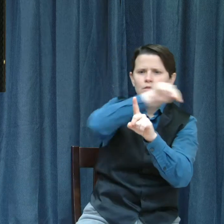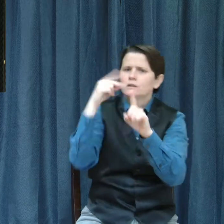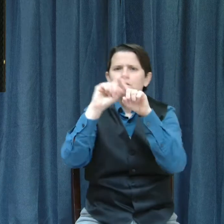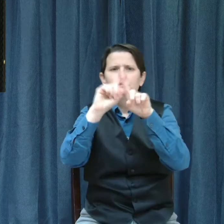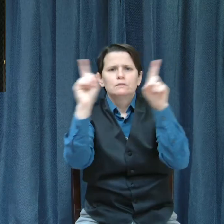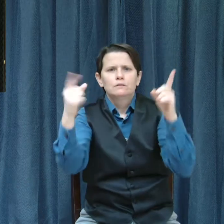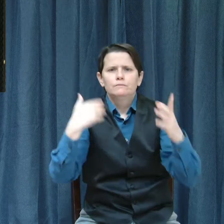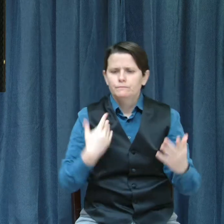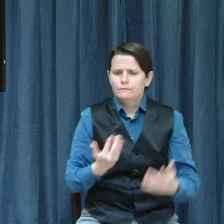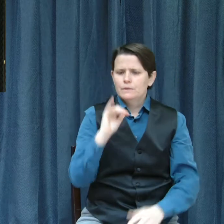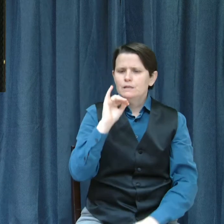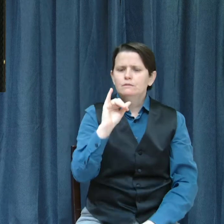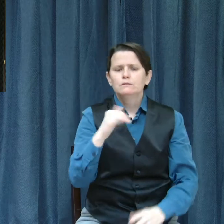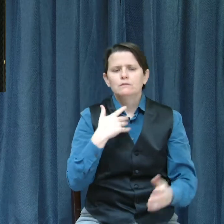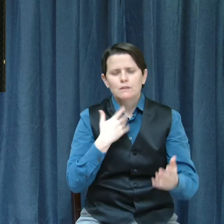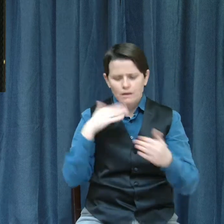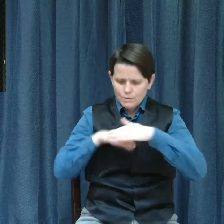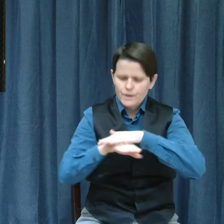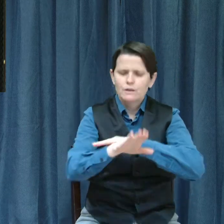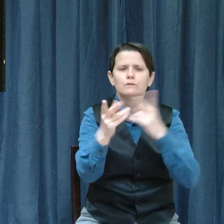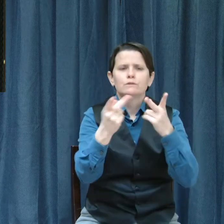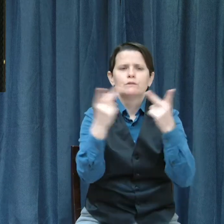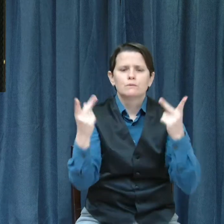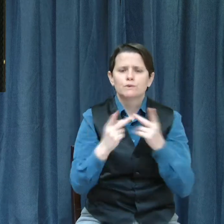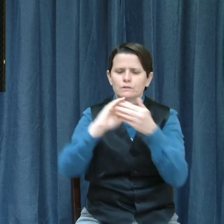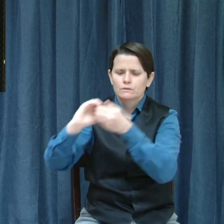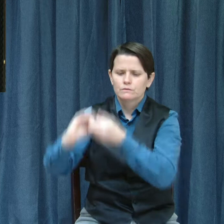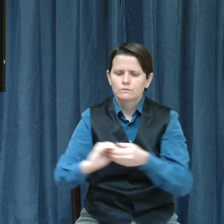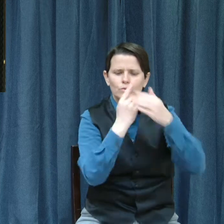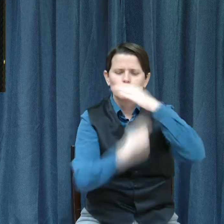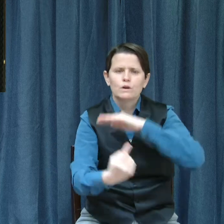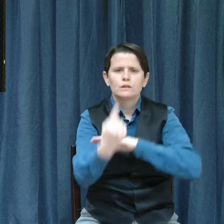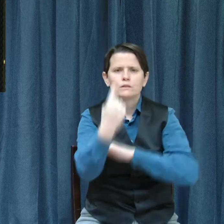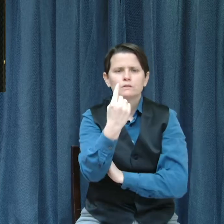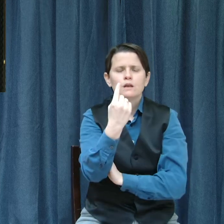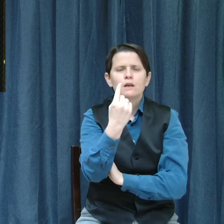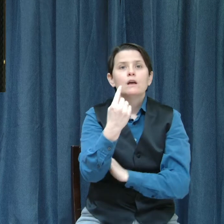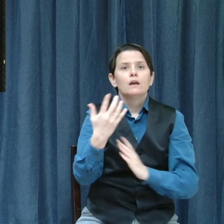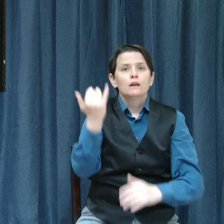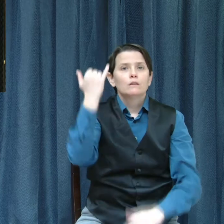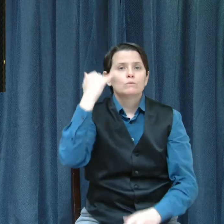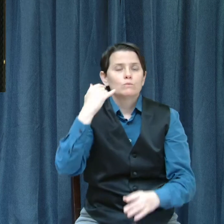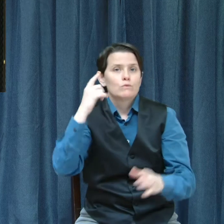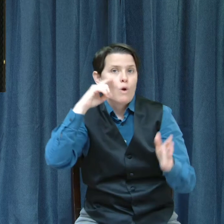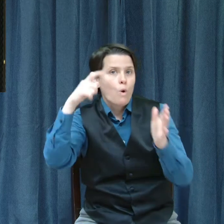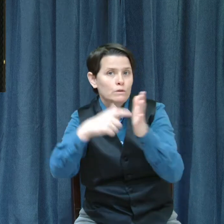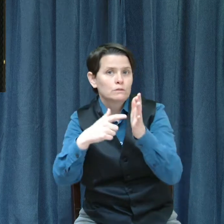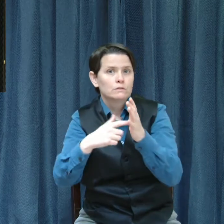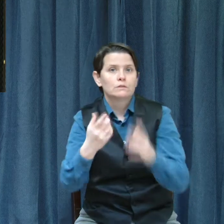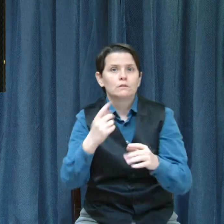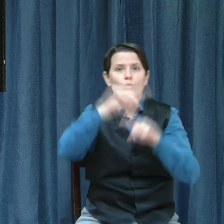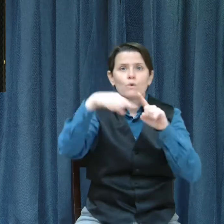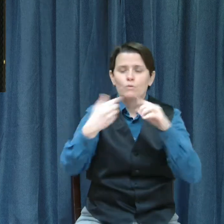of oneness and looking at the gaps that we have, right?